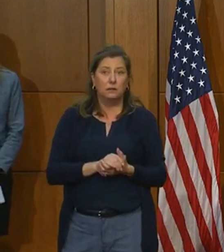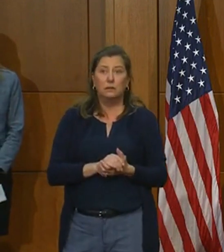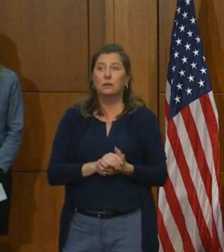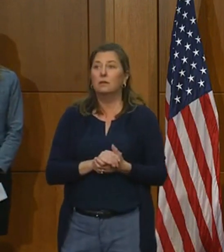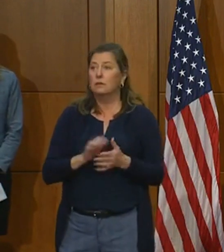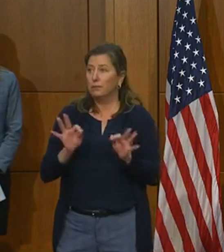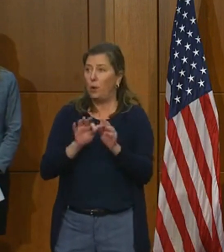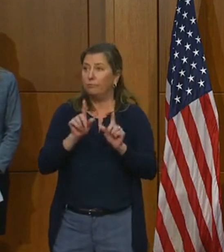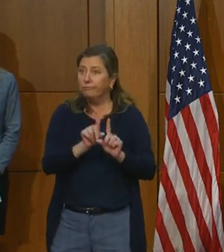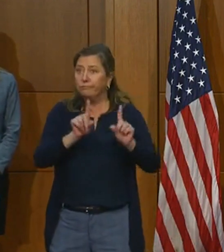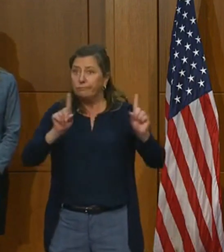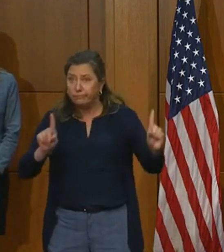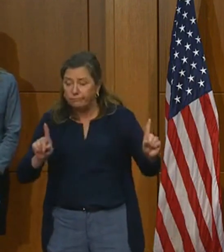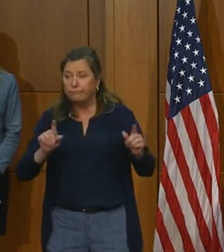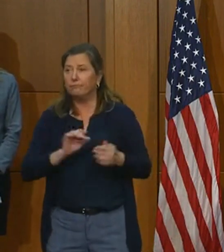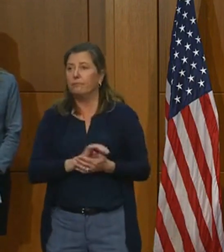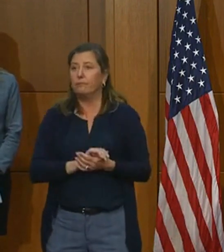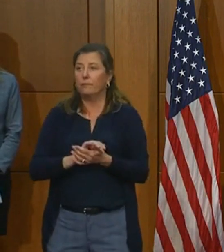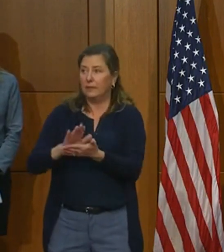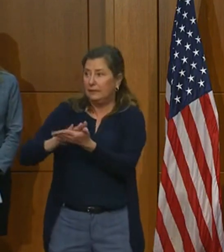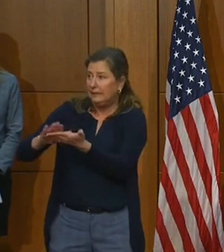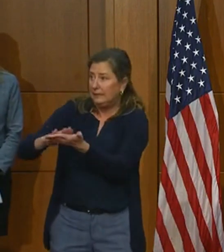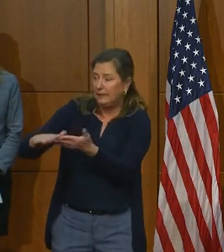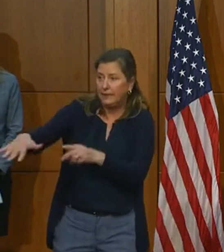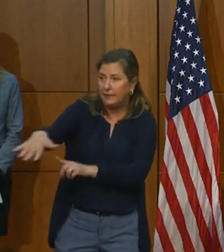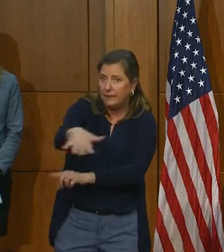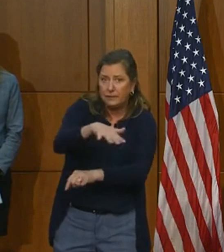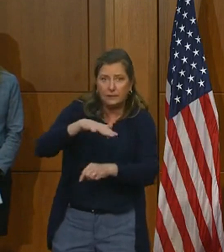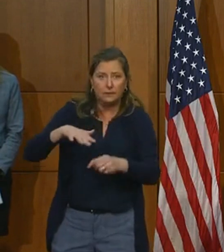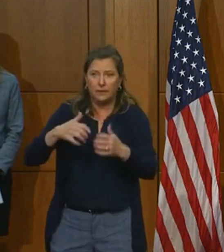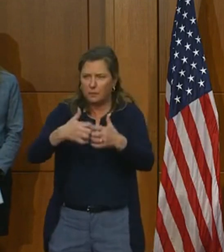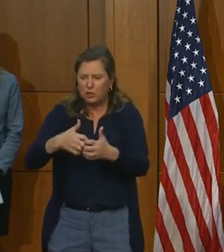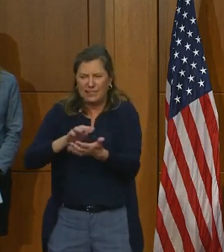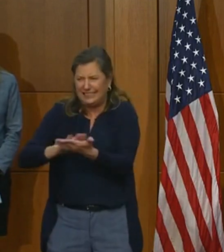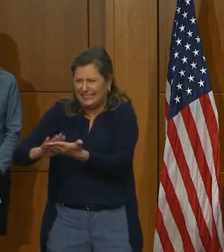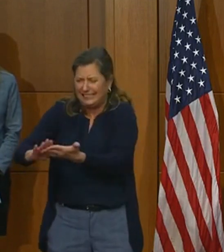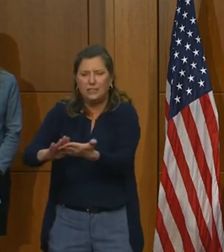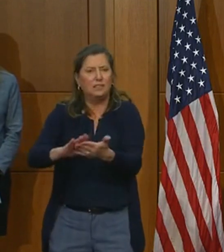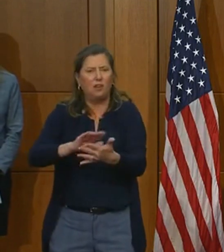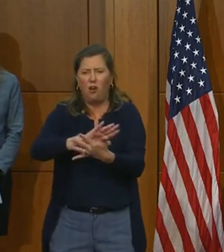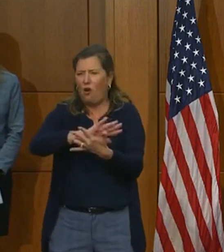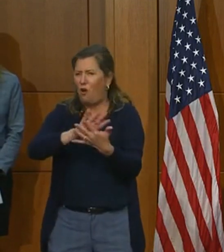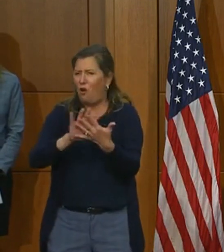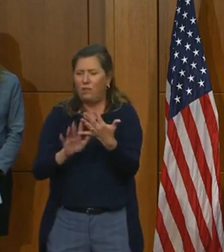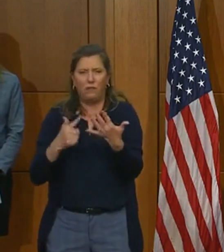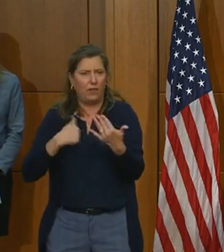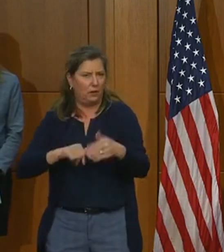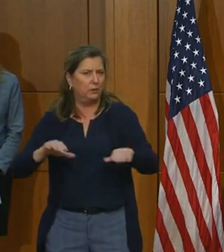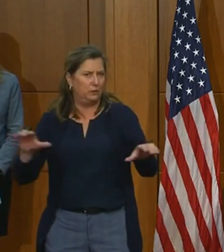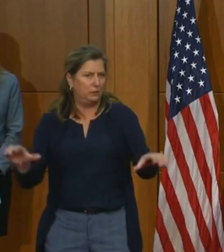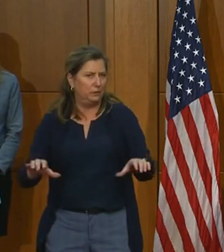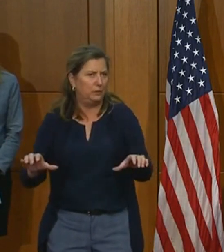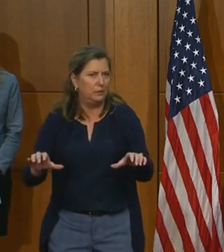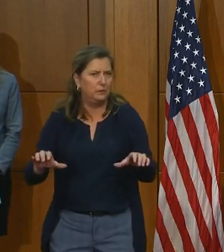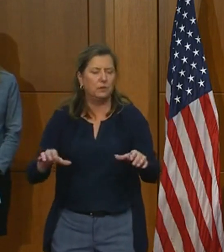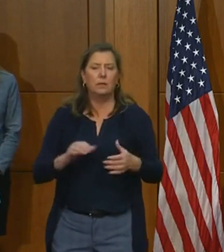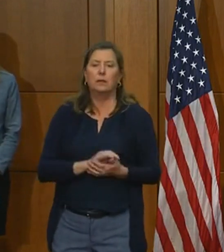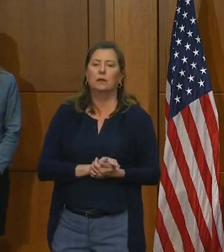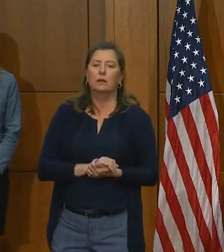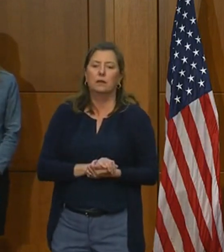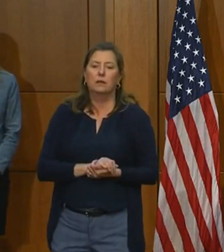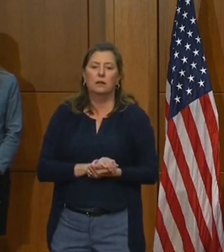social distancing, cleanliness, cleaning the machines, all of these types of things have been taken into